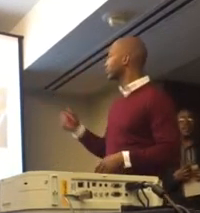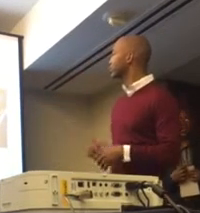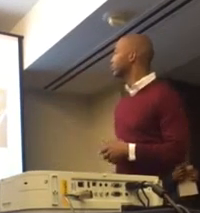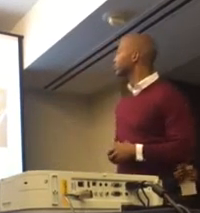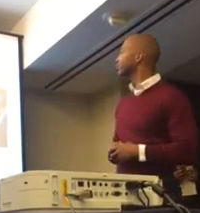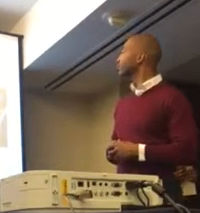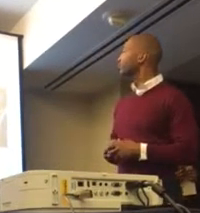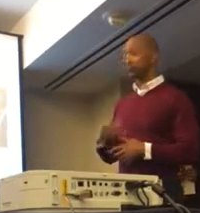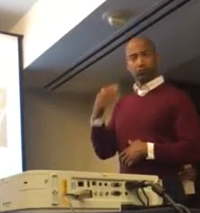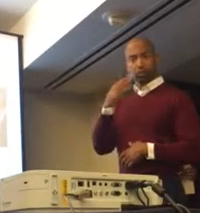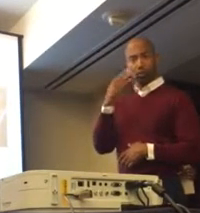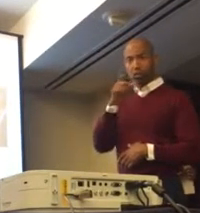Anybody?